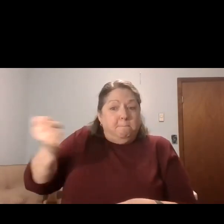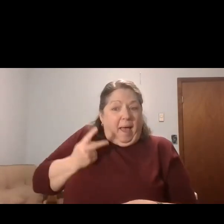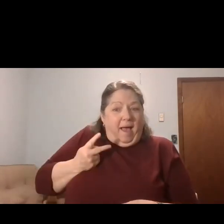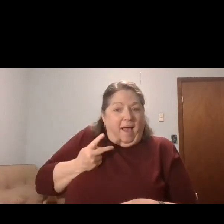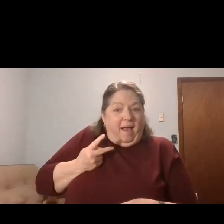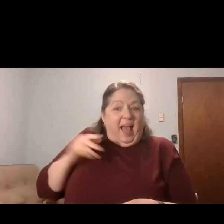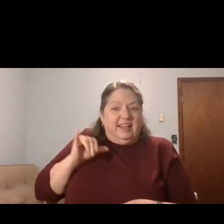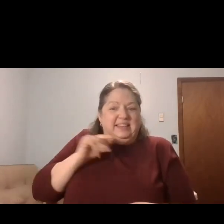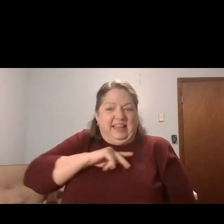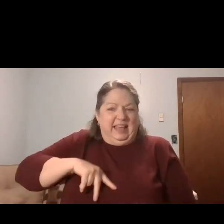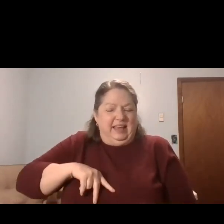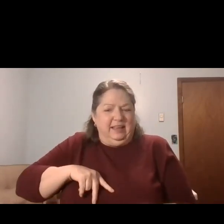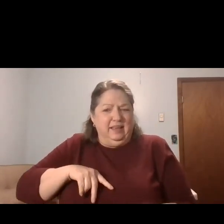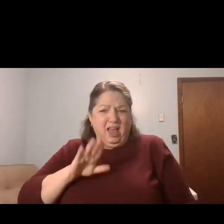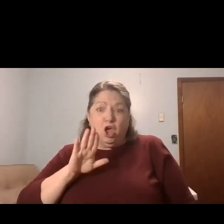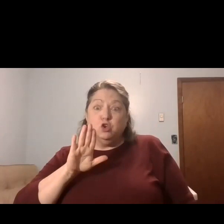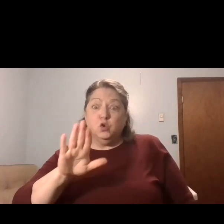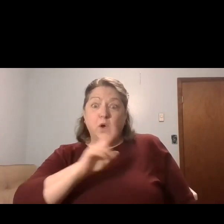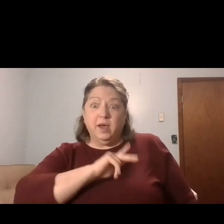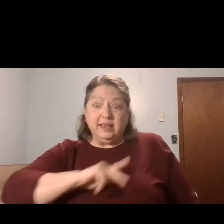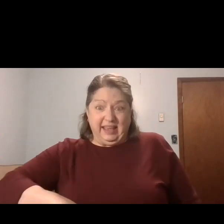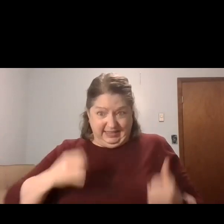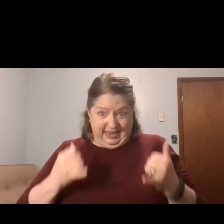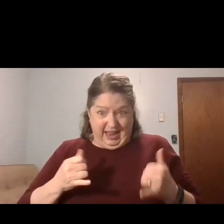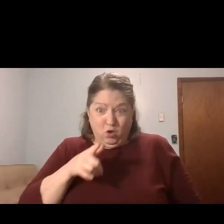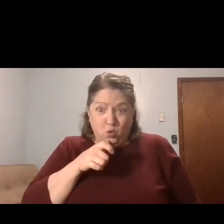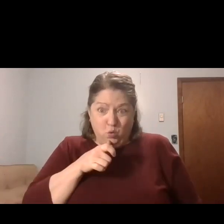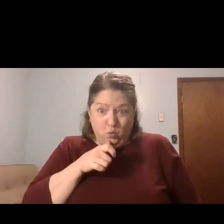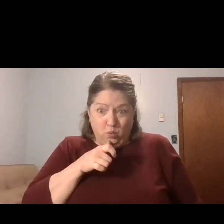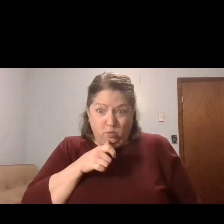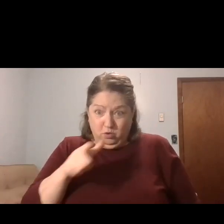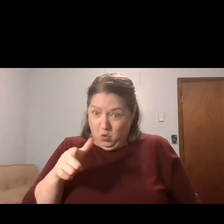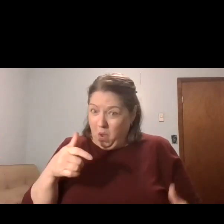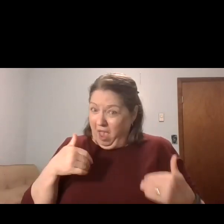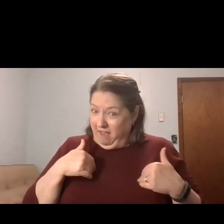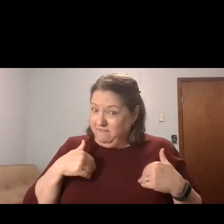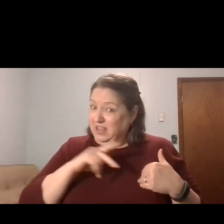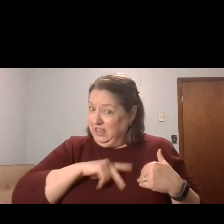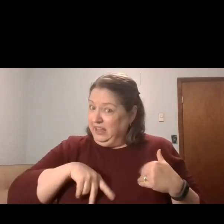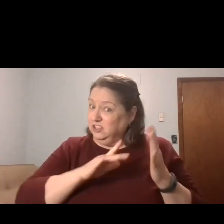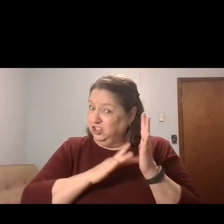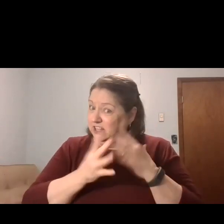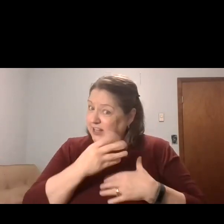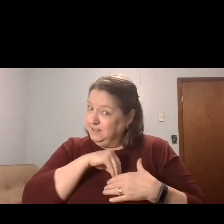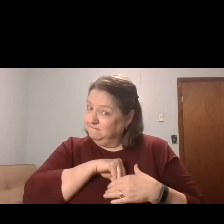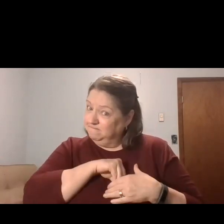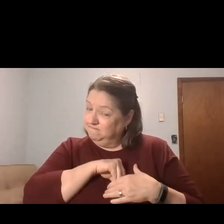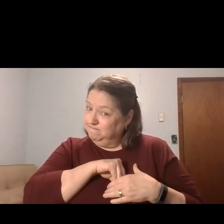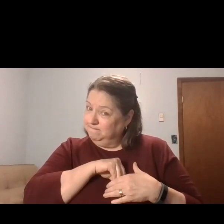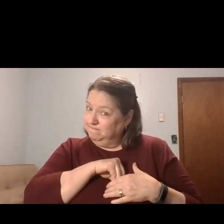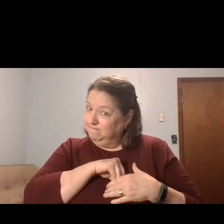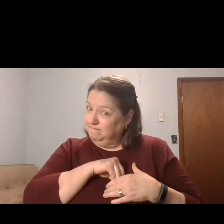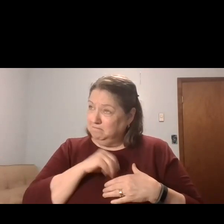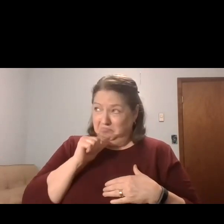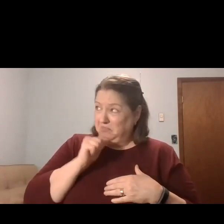king today? Who's your king today? Is it King Jesus? And if it's not, who is your king?